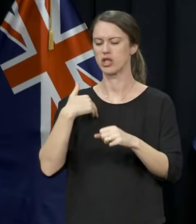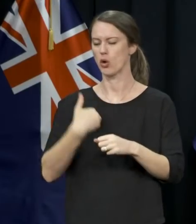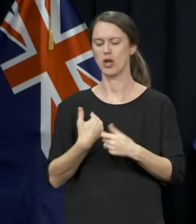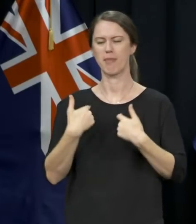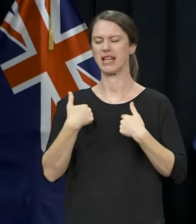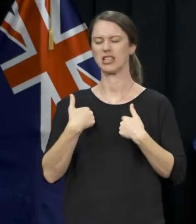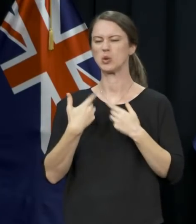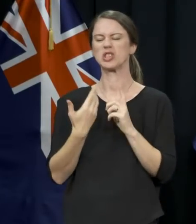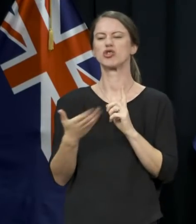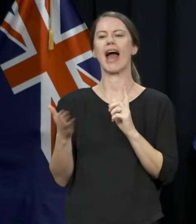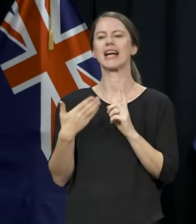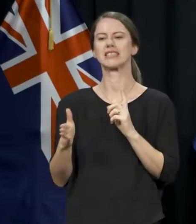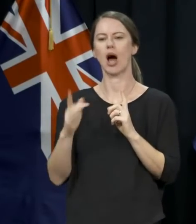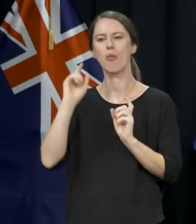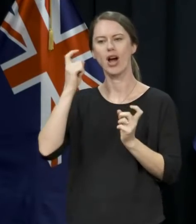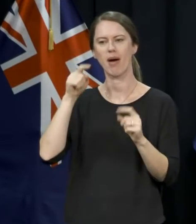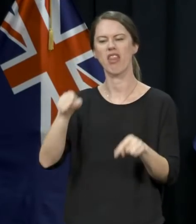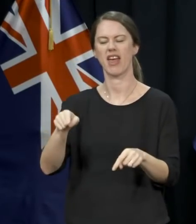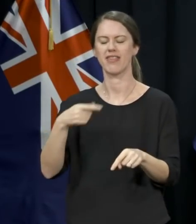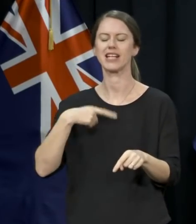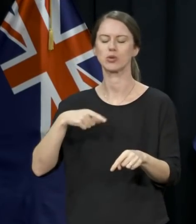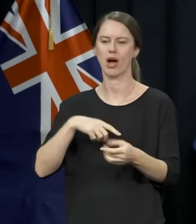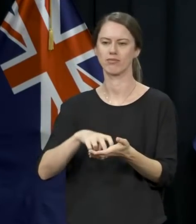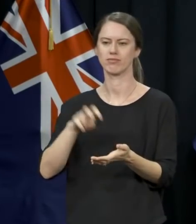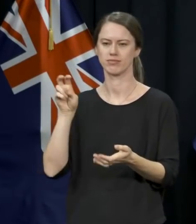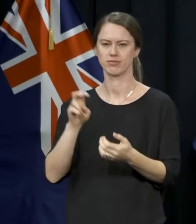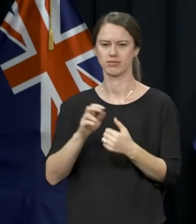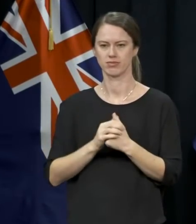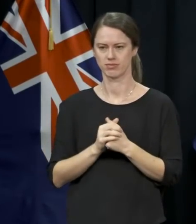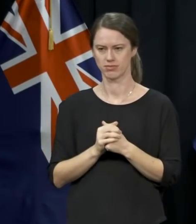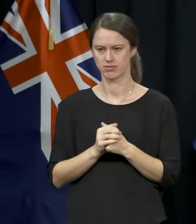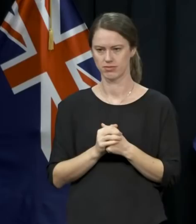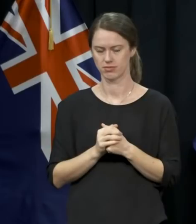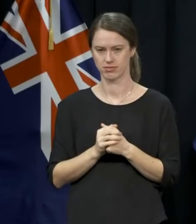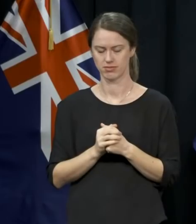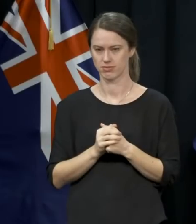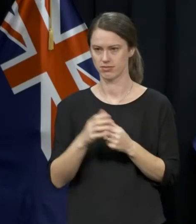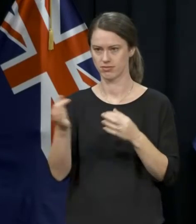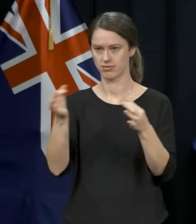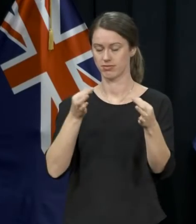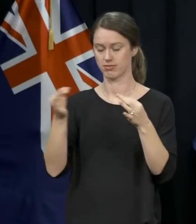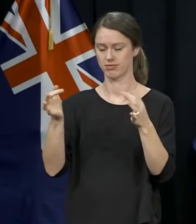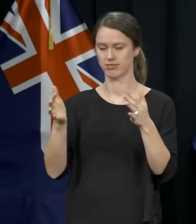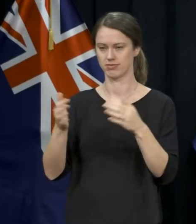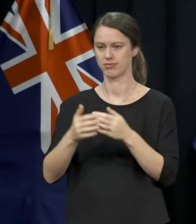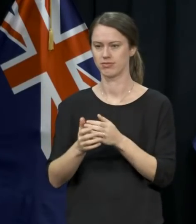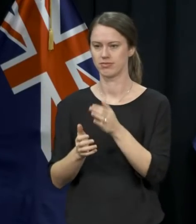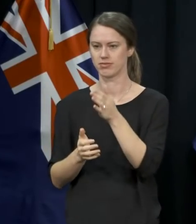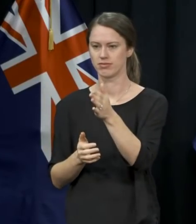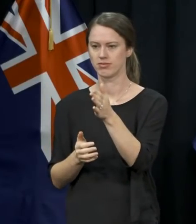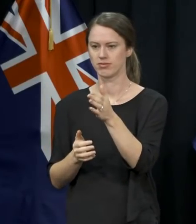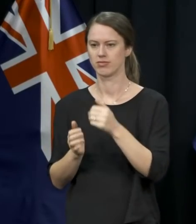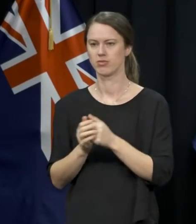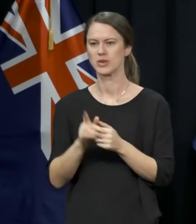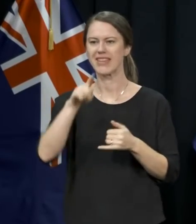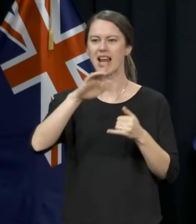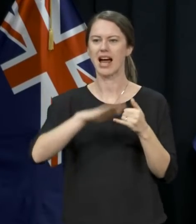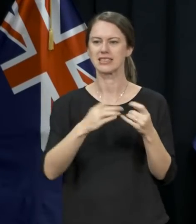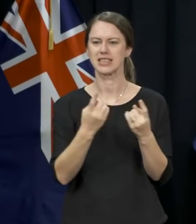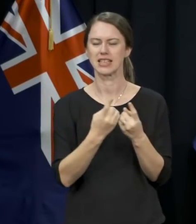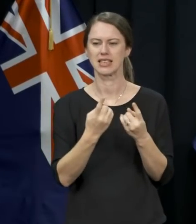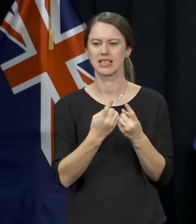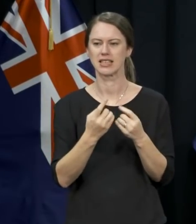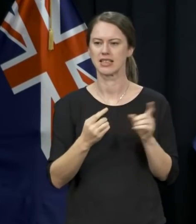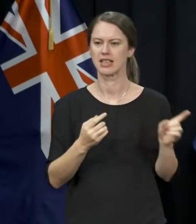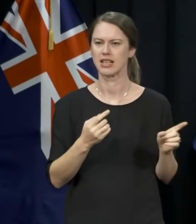moment I'm concerned that I'm becoming a distraction. By doing that, She said that she was going to. Was that the nail in the coffin for you? Say again,